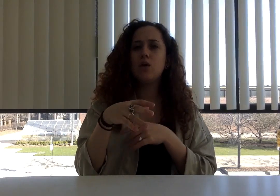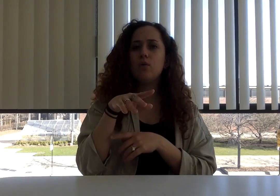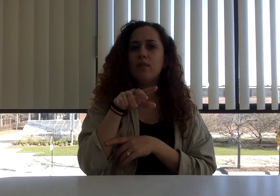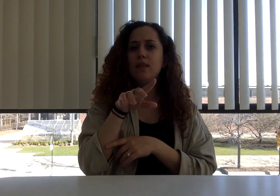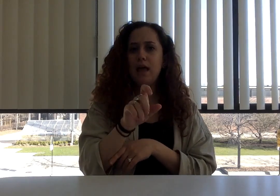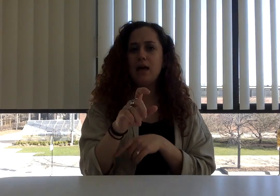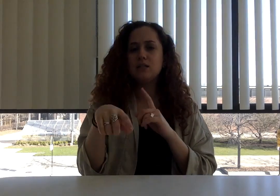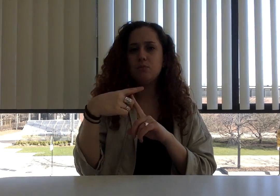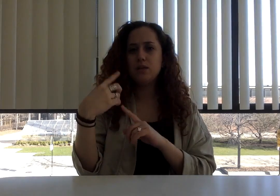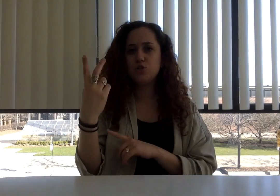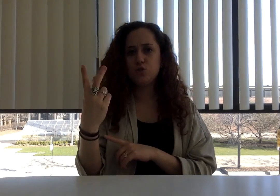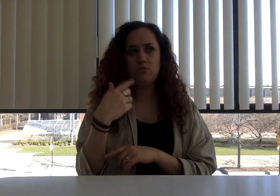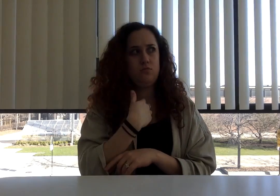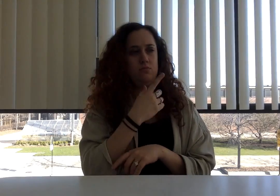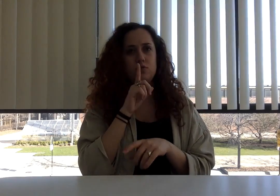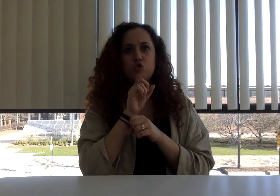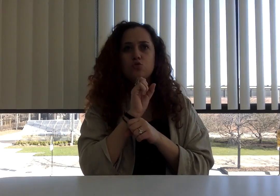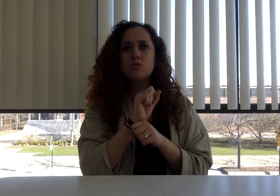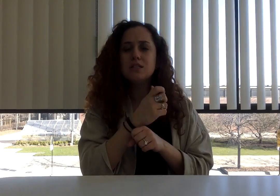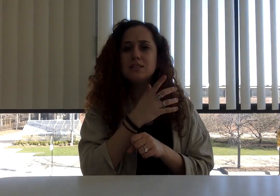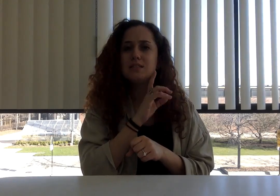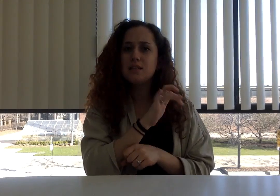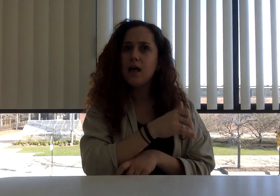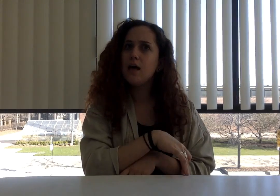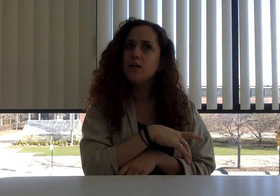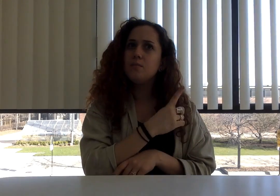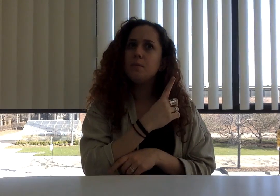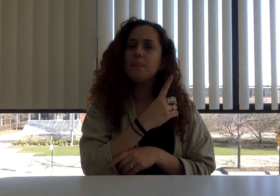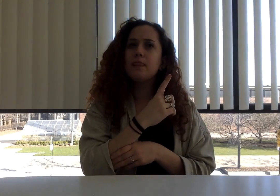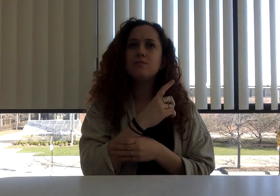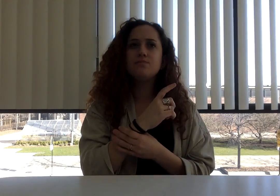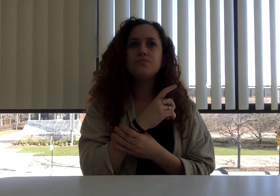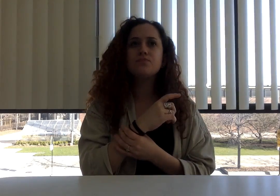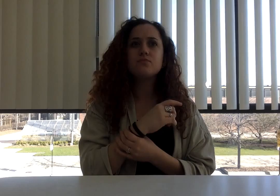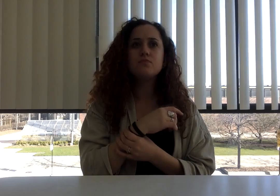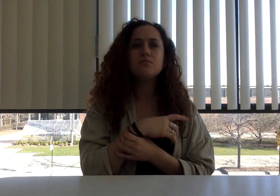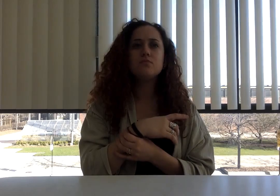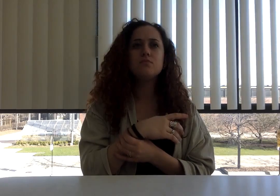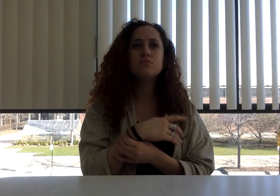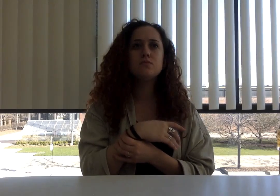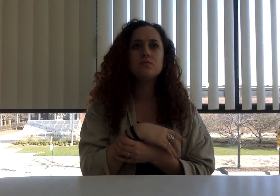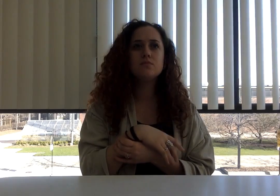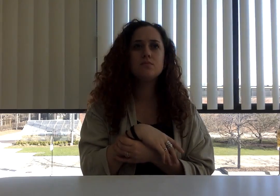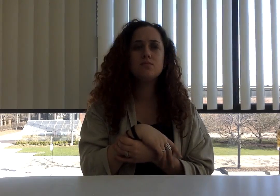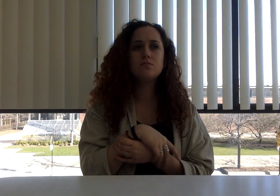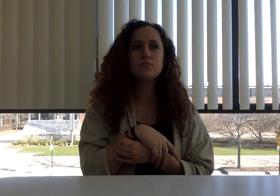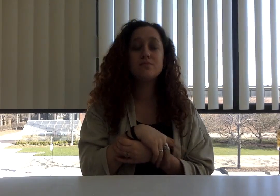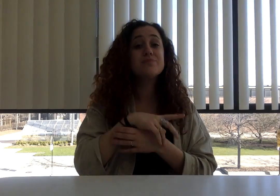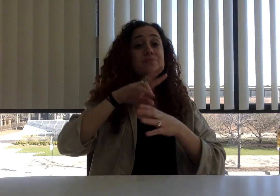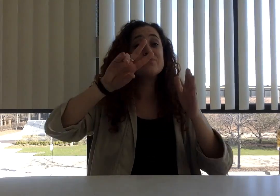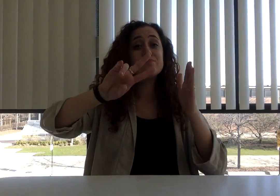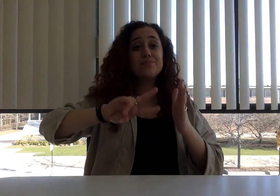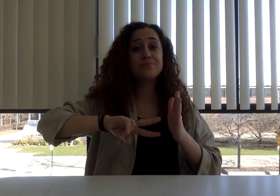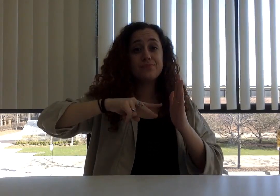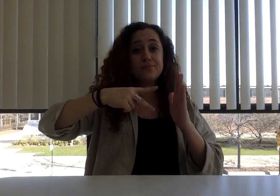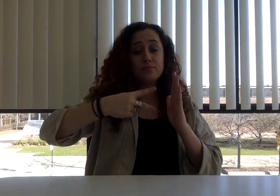And I wind up with a quadratic, x squared plus x minus 2 equals 0. That means that we have